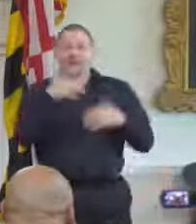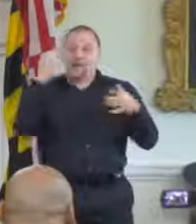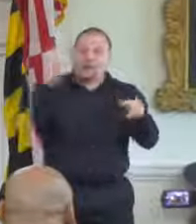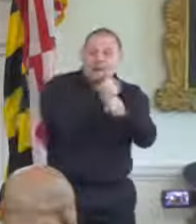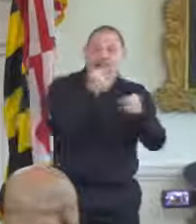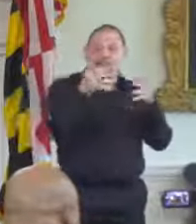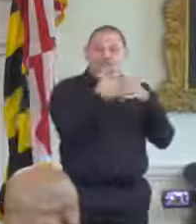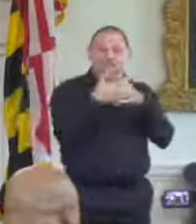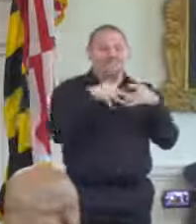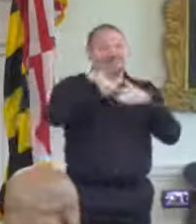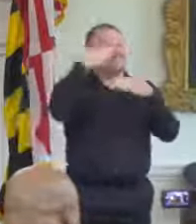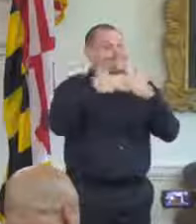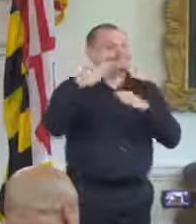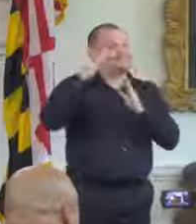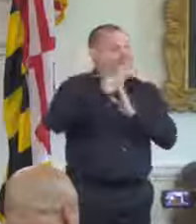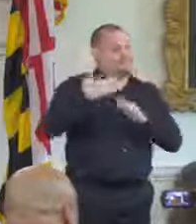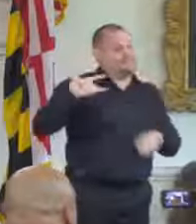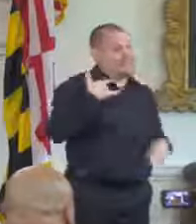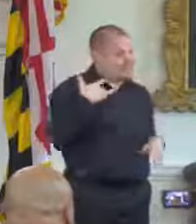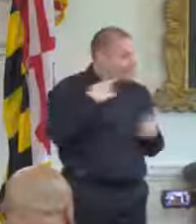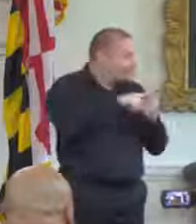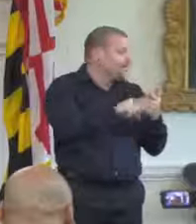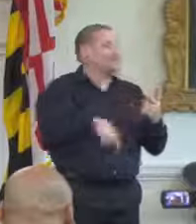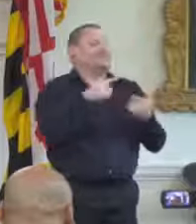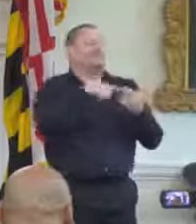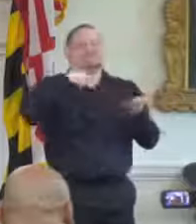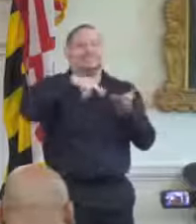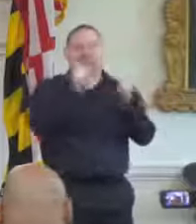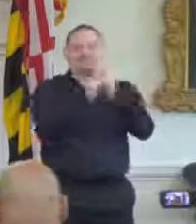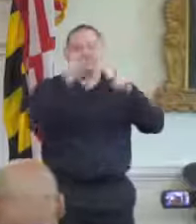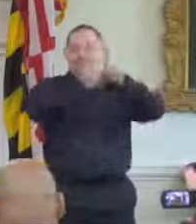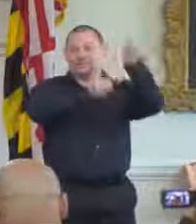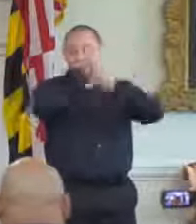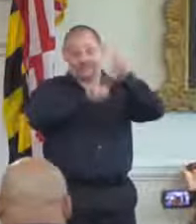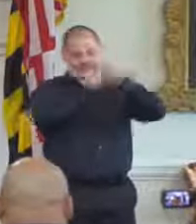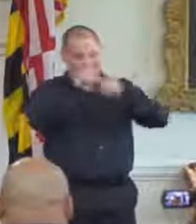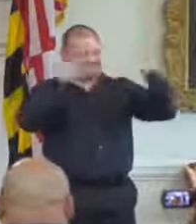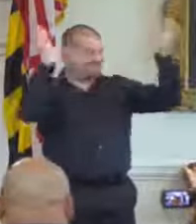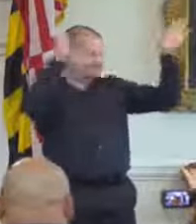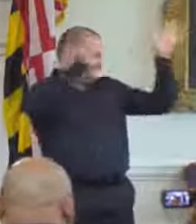Model and Dancing with the Stars. Let's give him a round of applause.